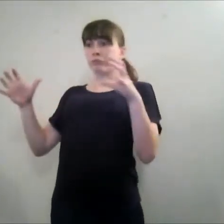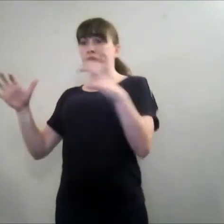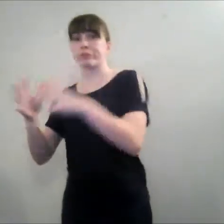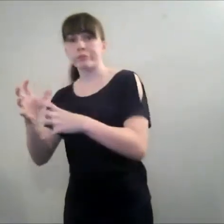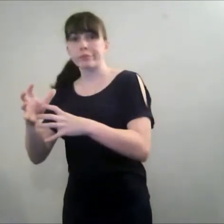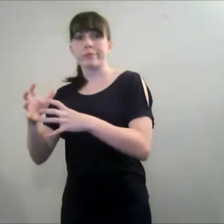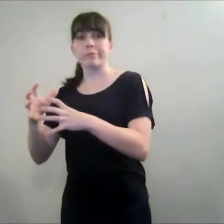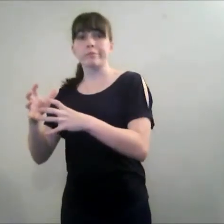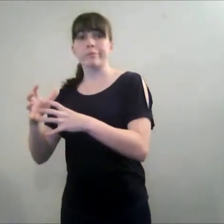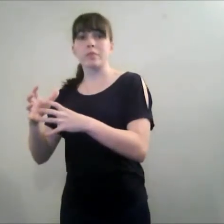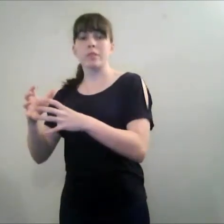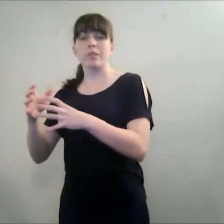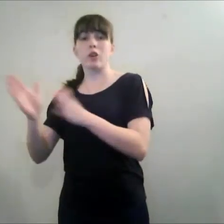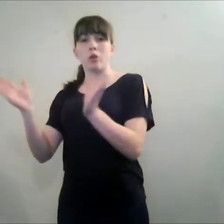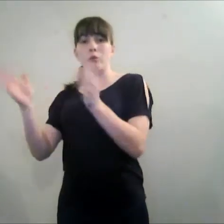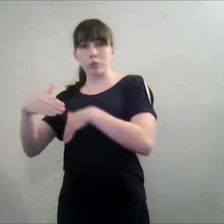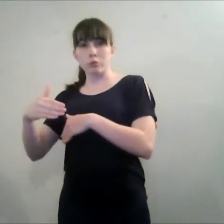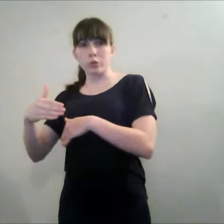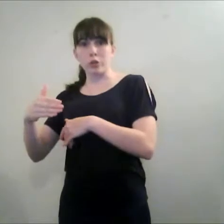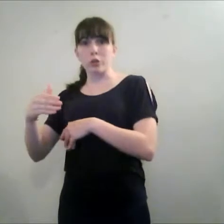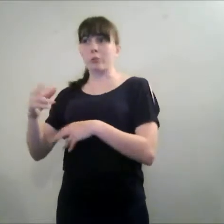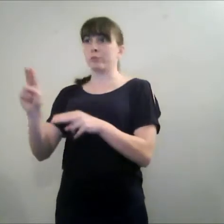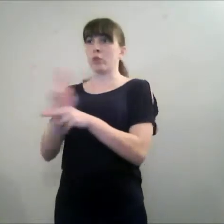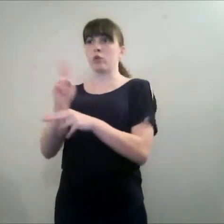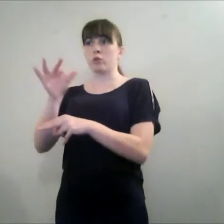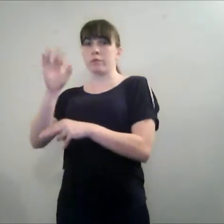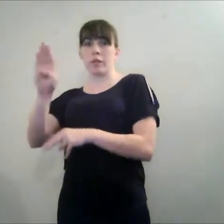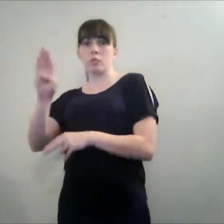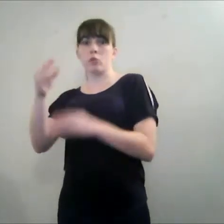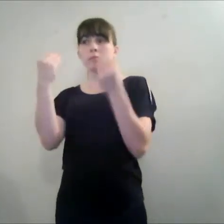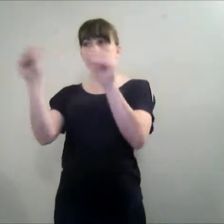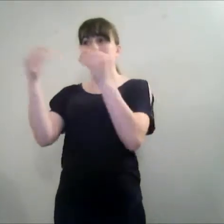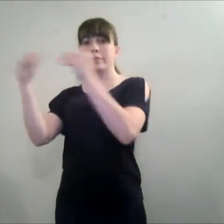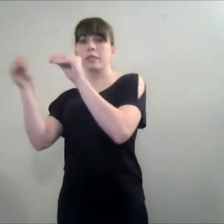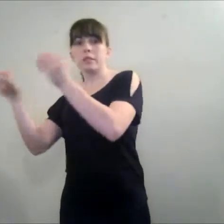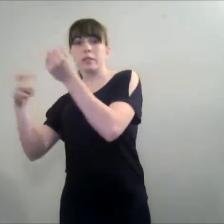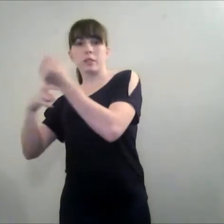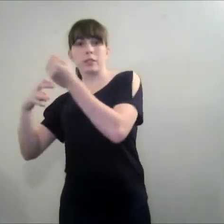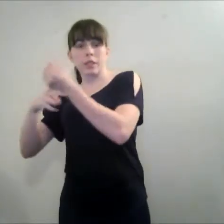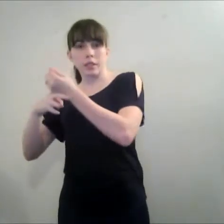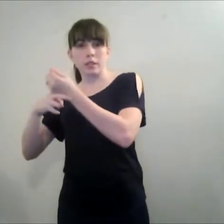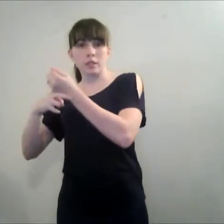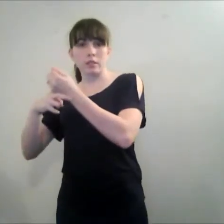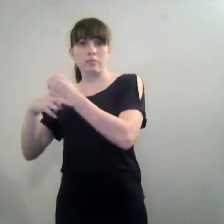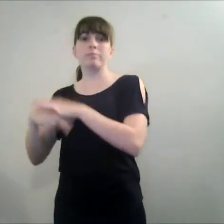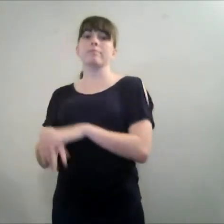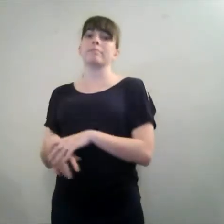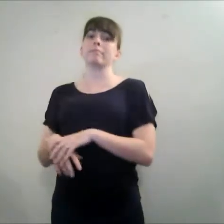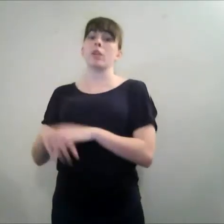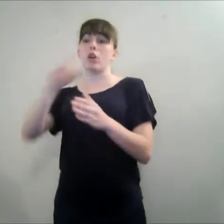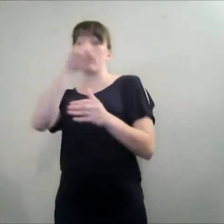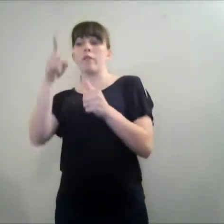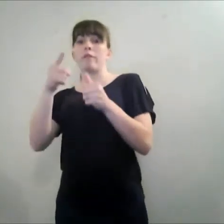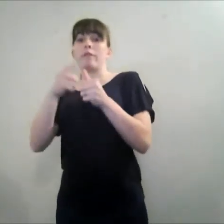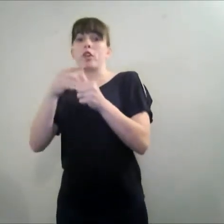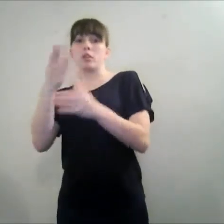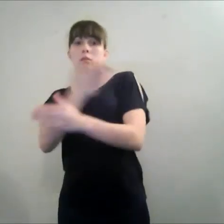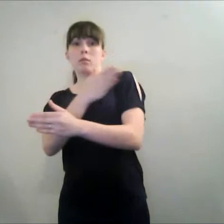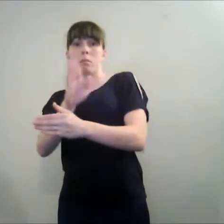do it all on Facebook, and then they sell tickets, and the first band on the I was going to say menu, that's probably the wrong word for it, isn't it?